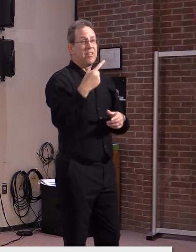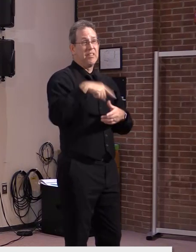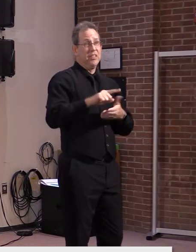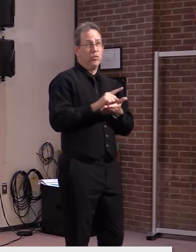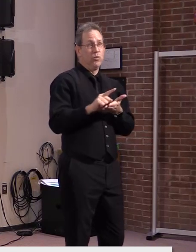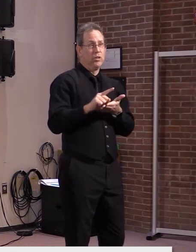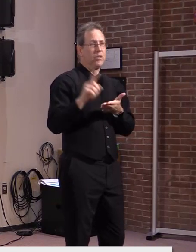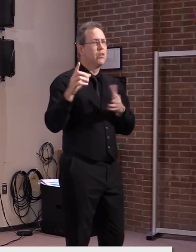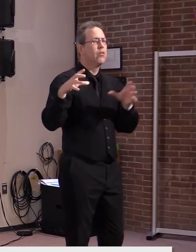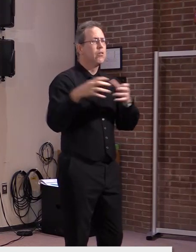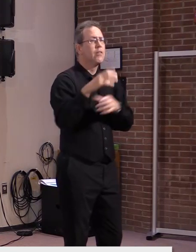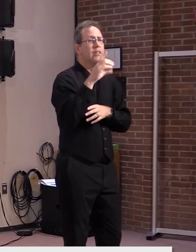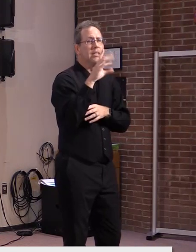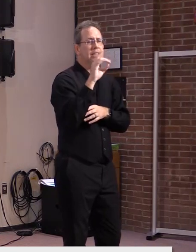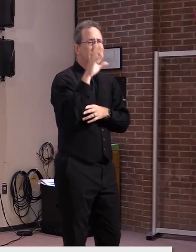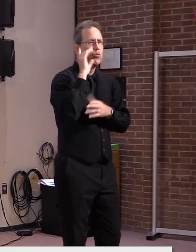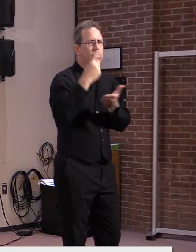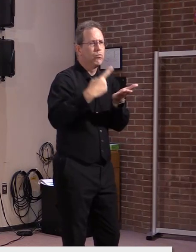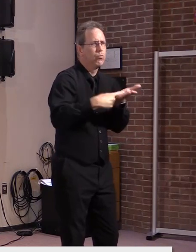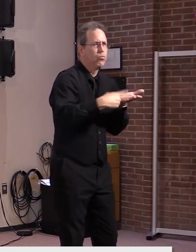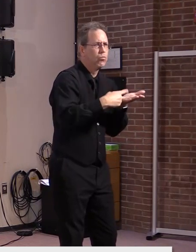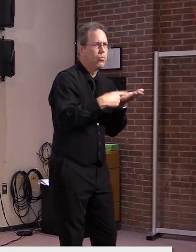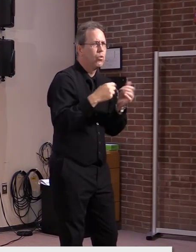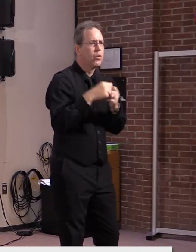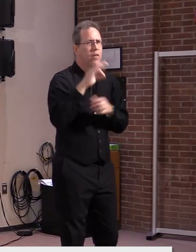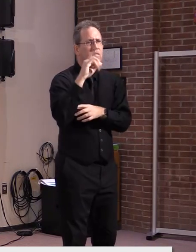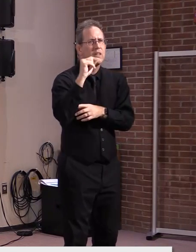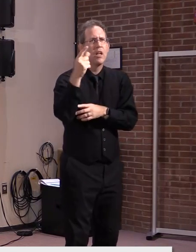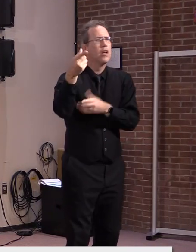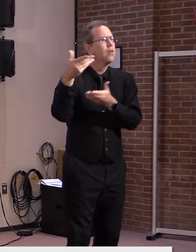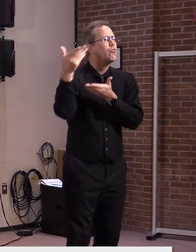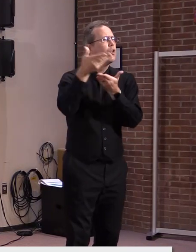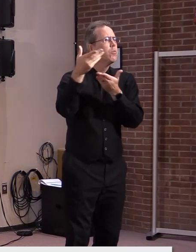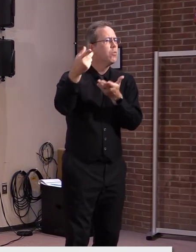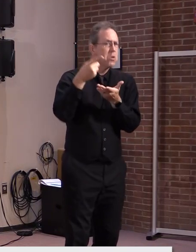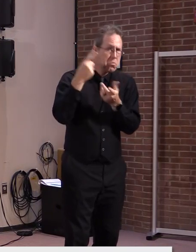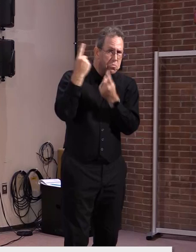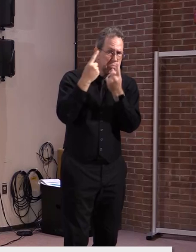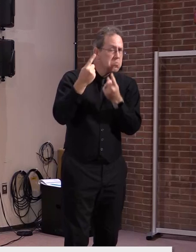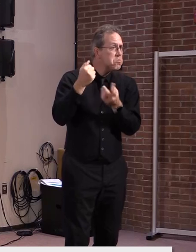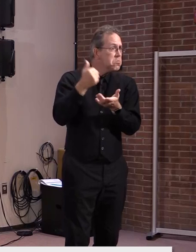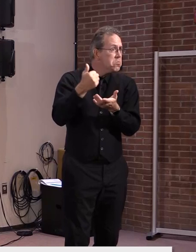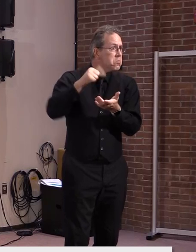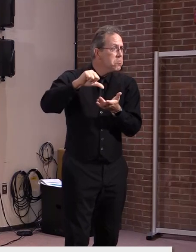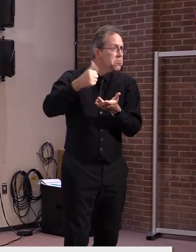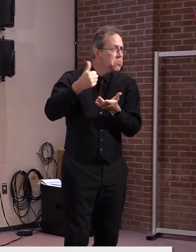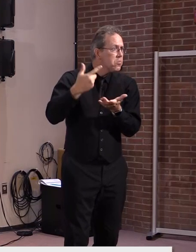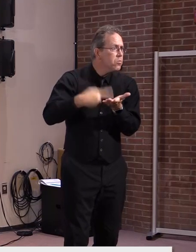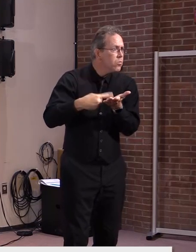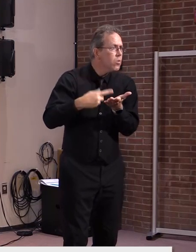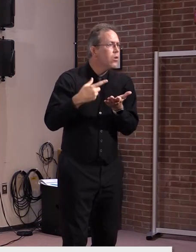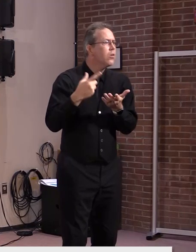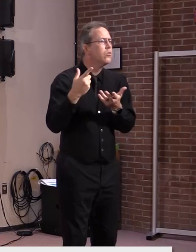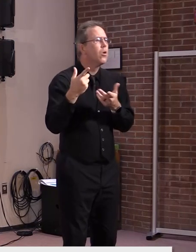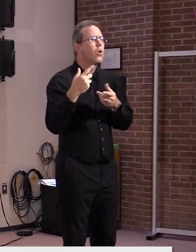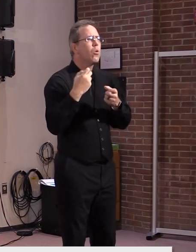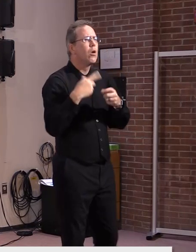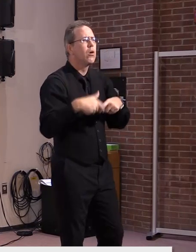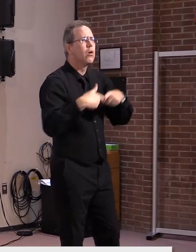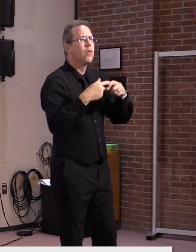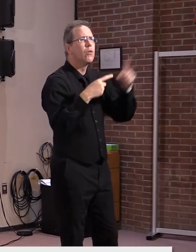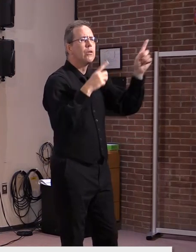the FDA's recommendation. The CDC has final approval on all